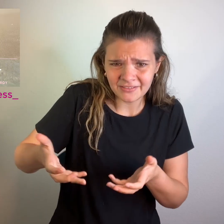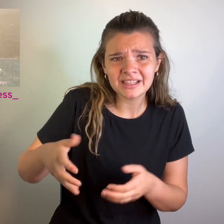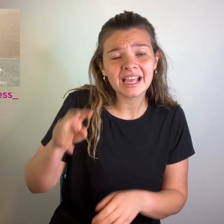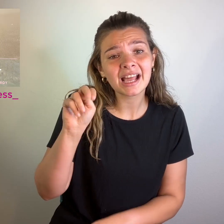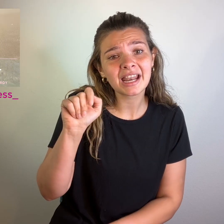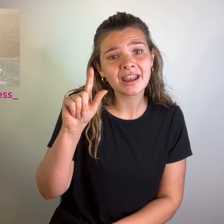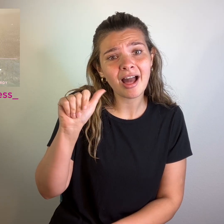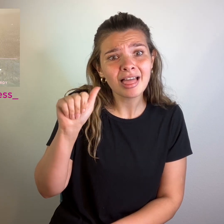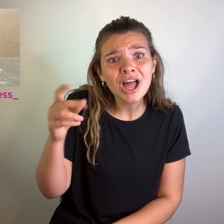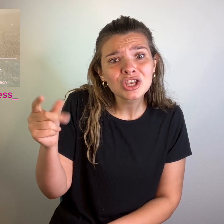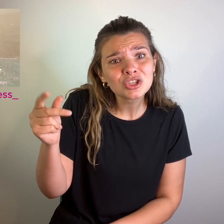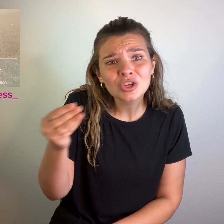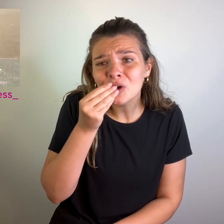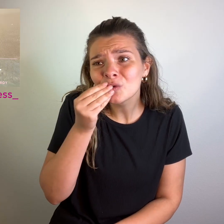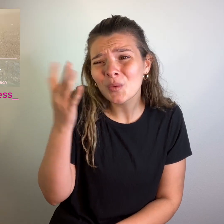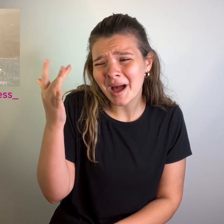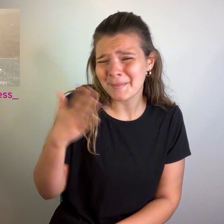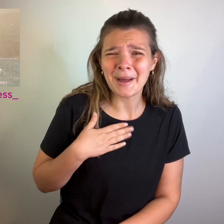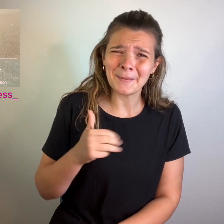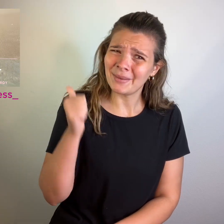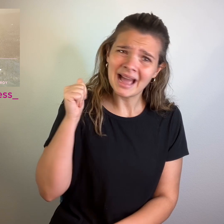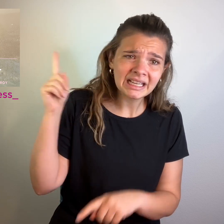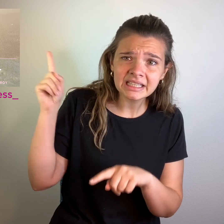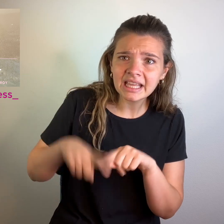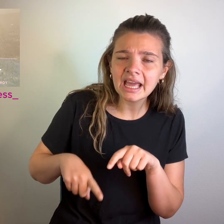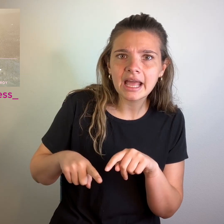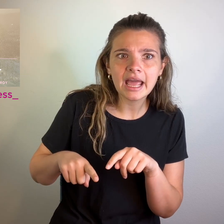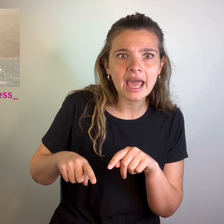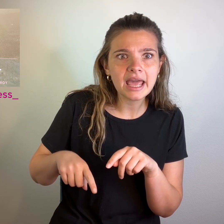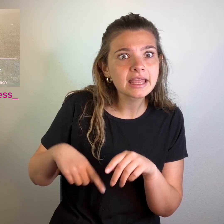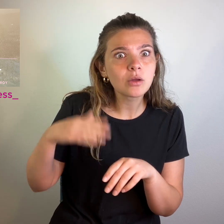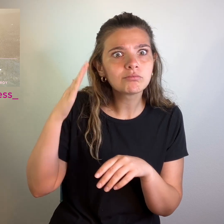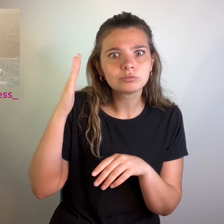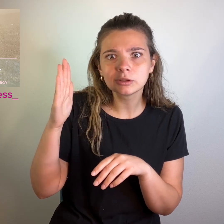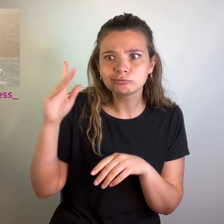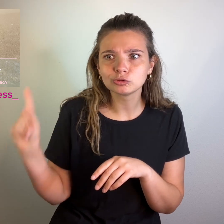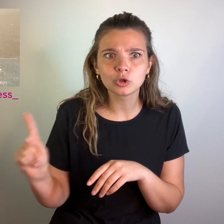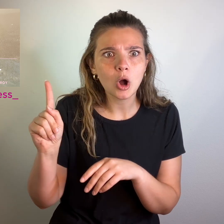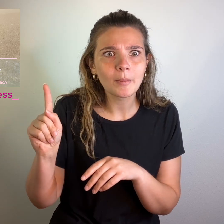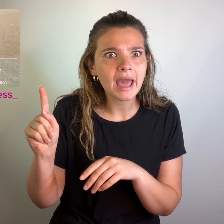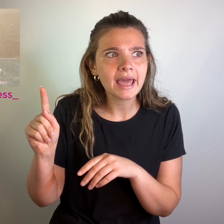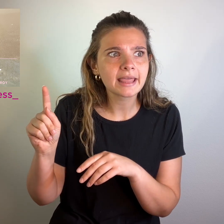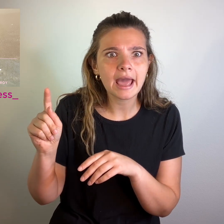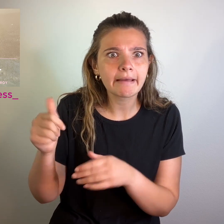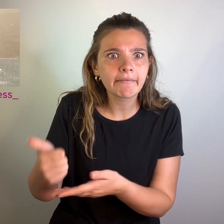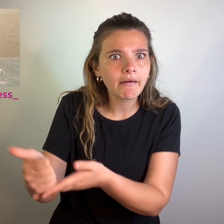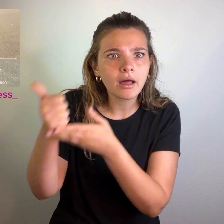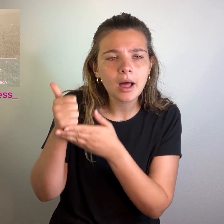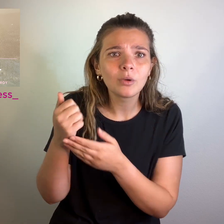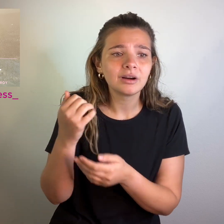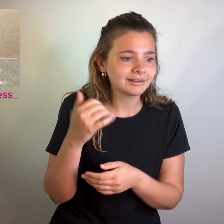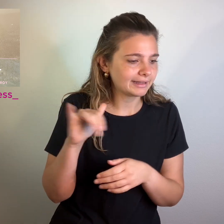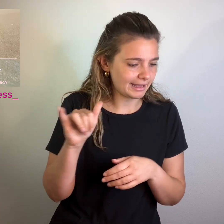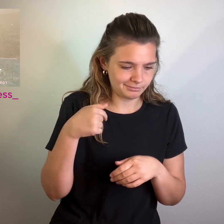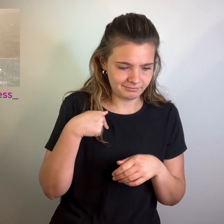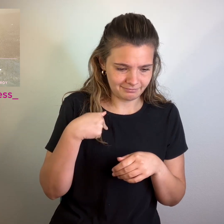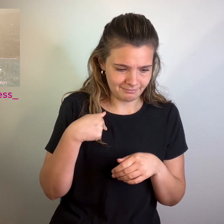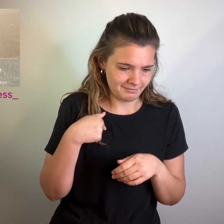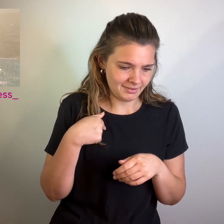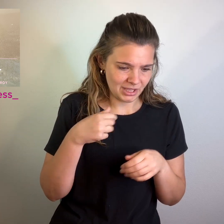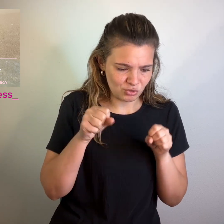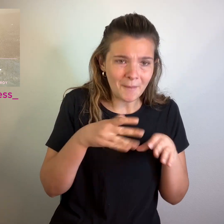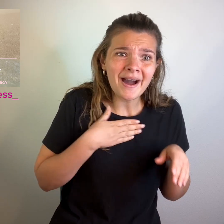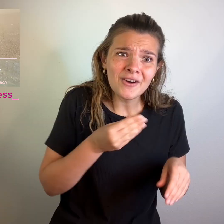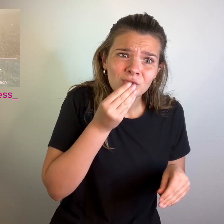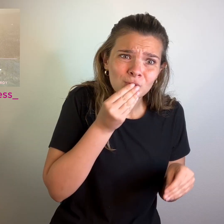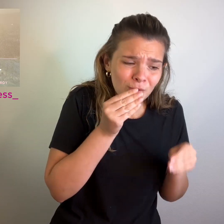just can't with my back, and them coming over the next day and doing so. Or, I drop my meal prep and they bring me